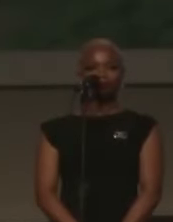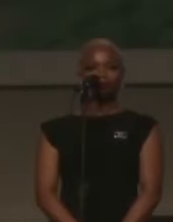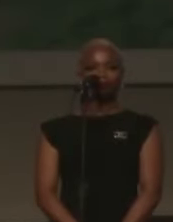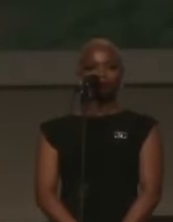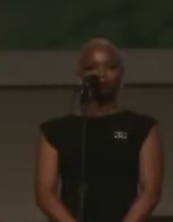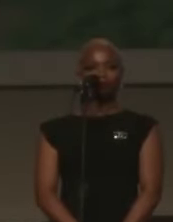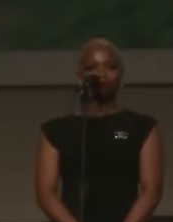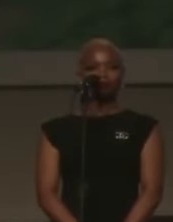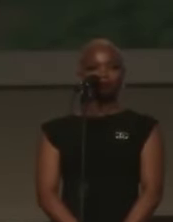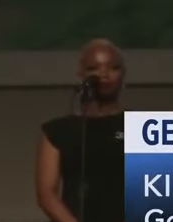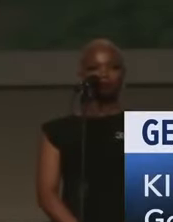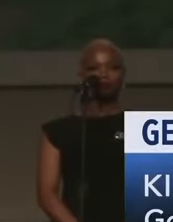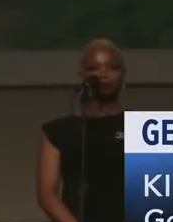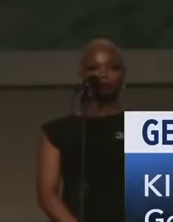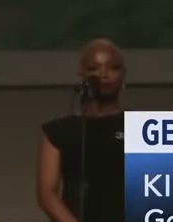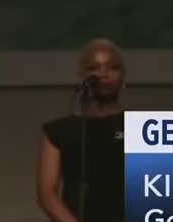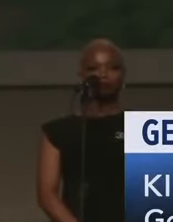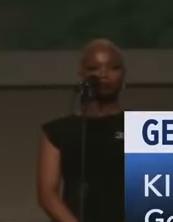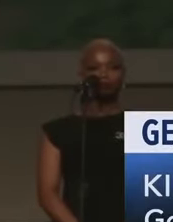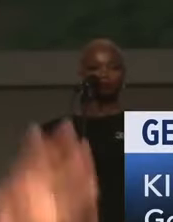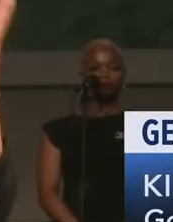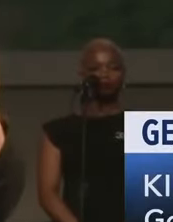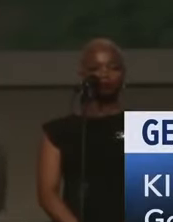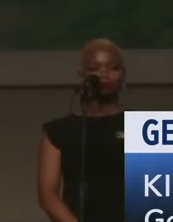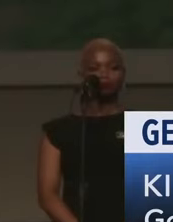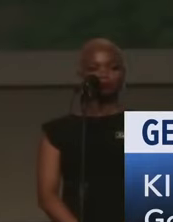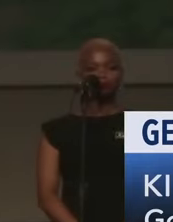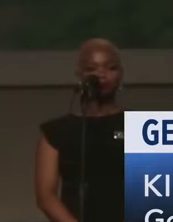he will provide